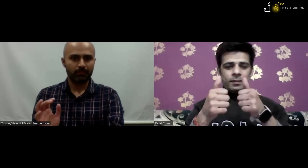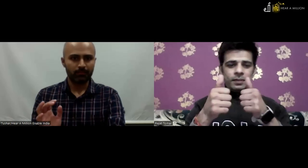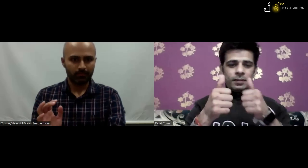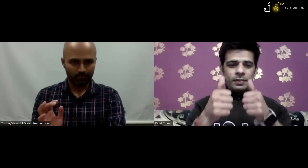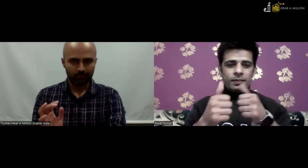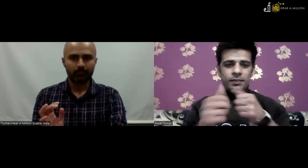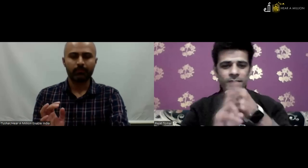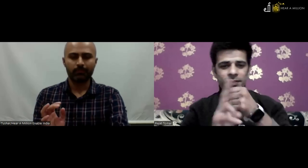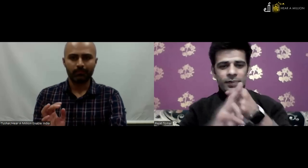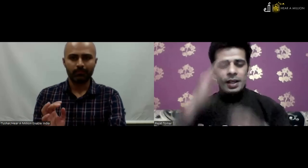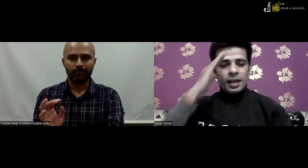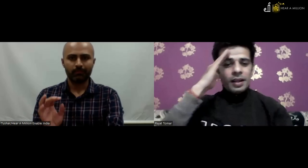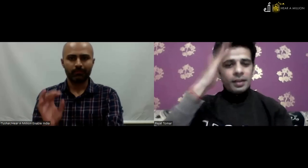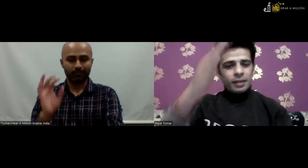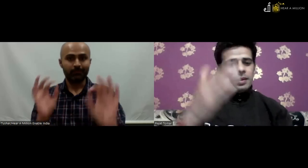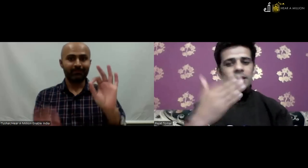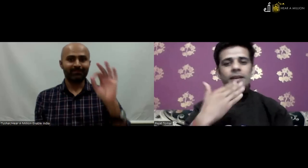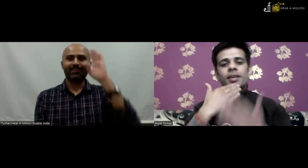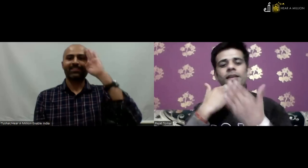Okay.